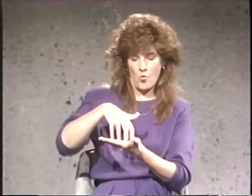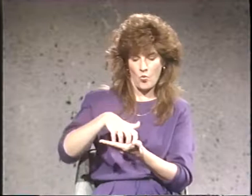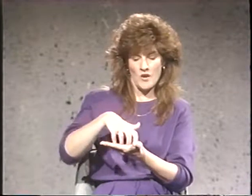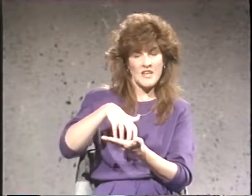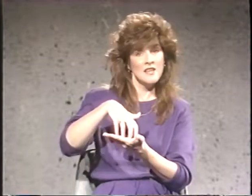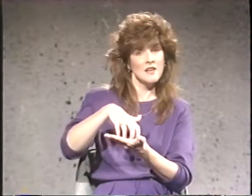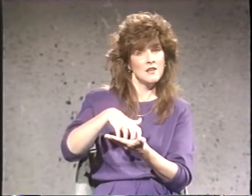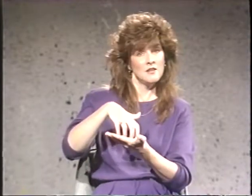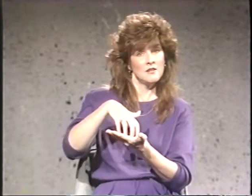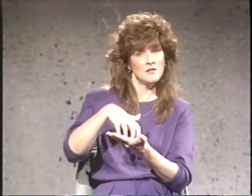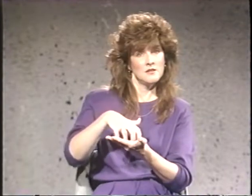weak,